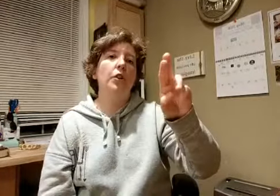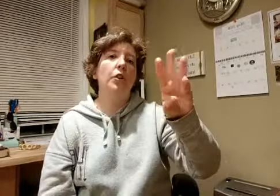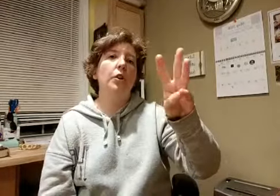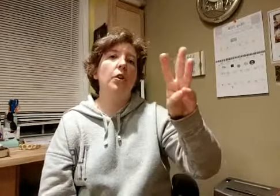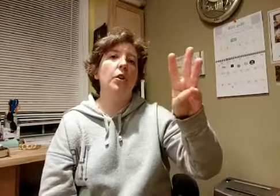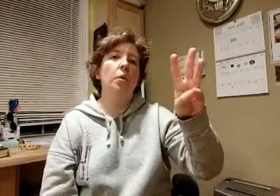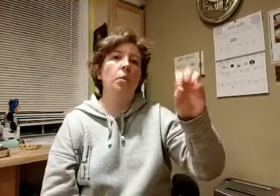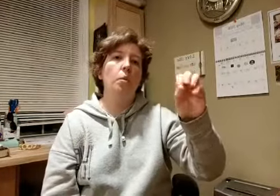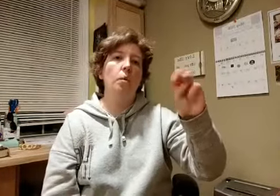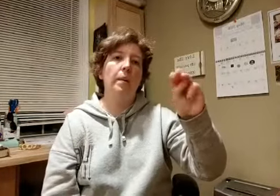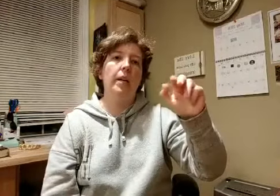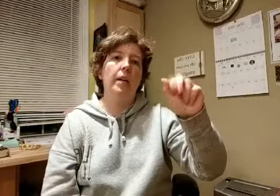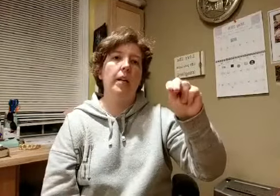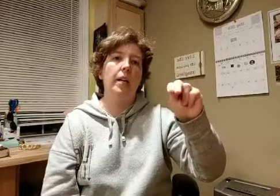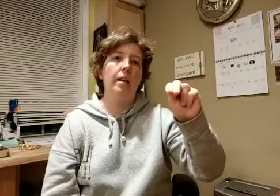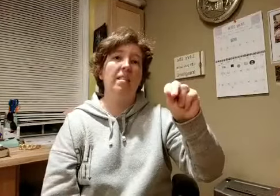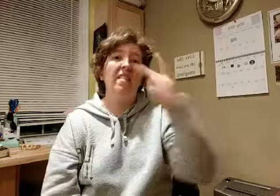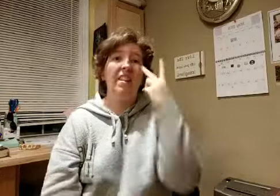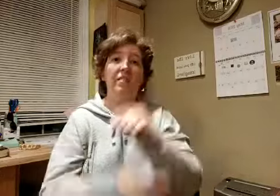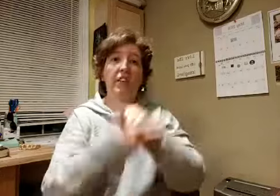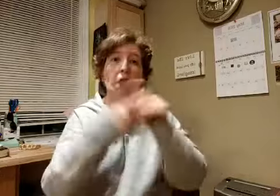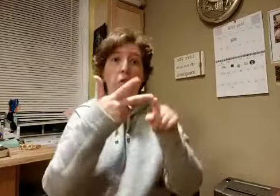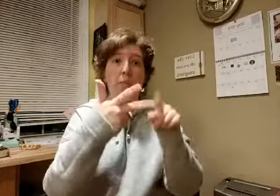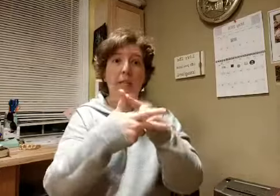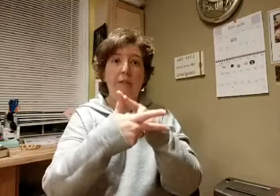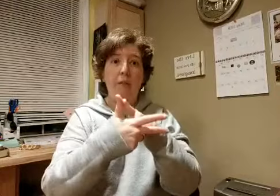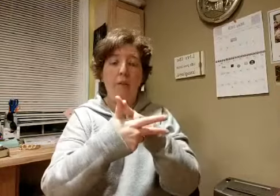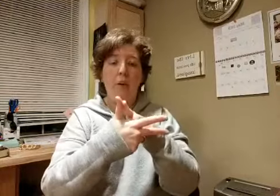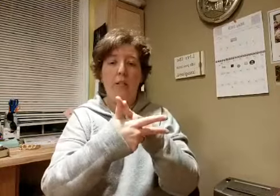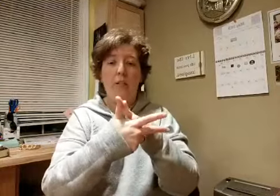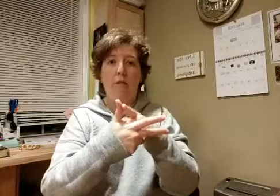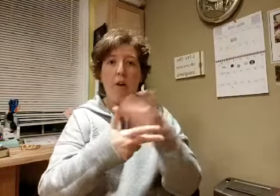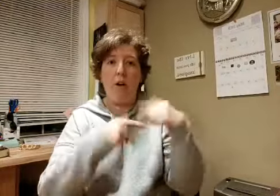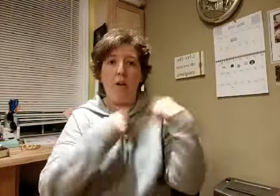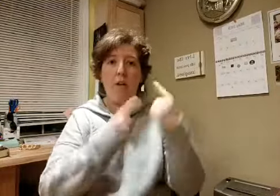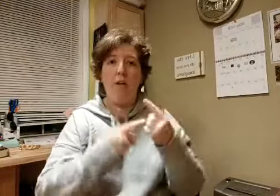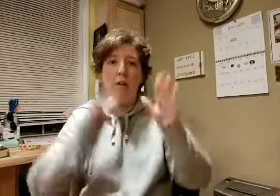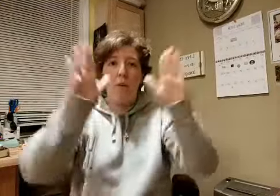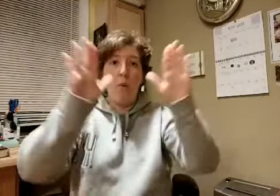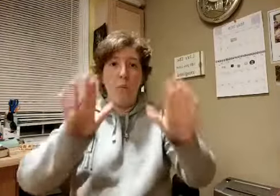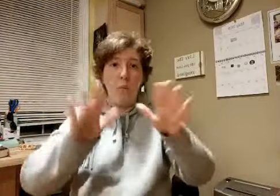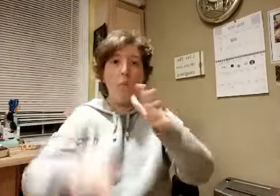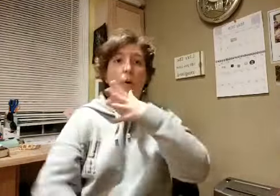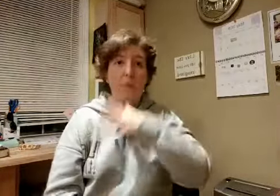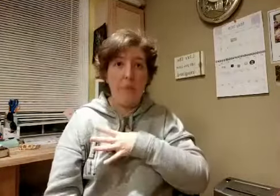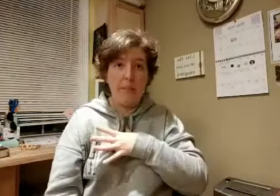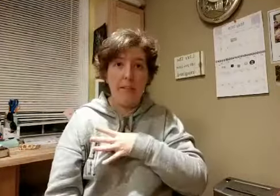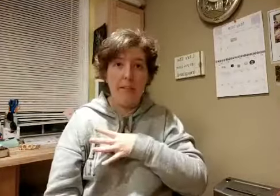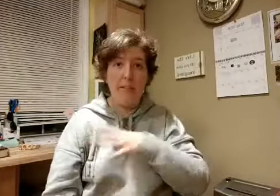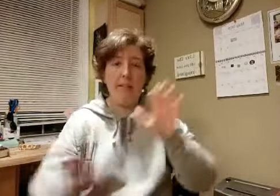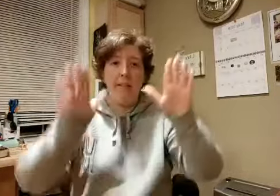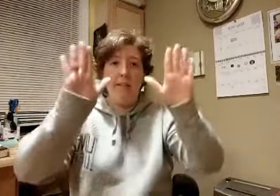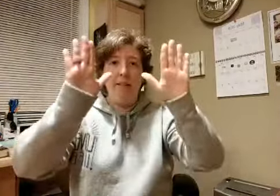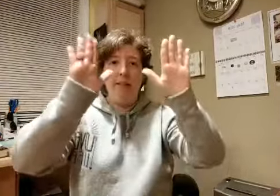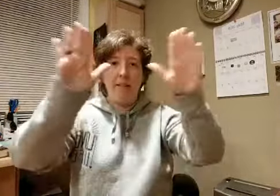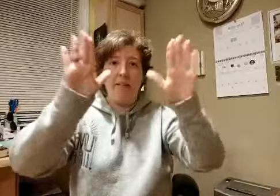Wonder Woman. I've seen 3 different ones so far. Wonder Woman, sign